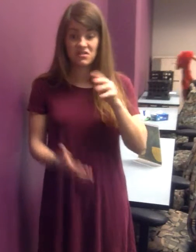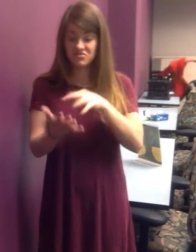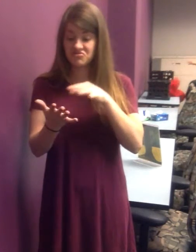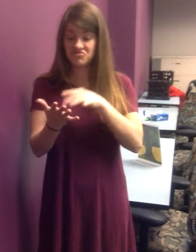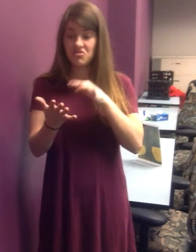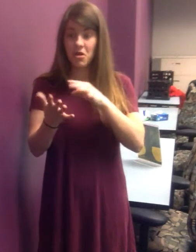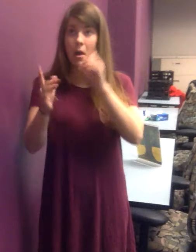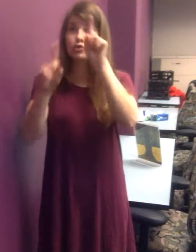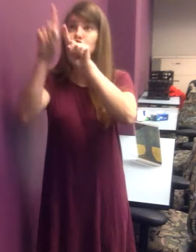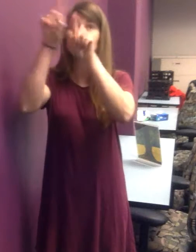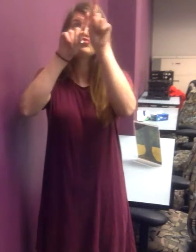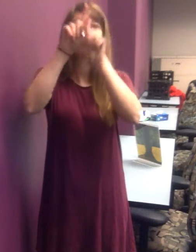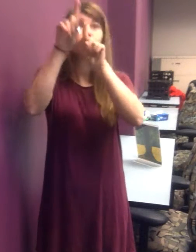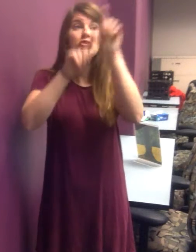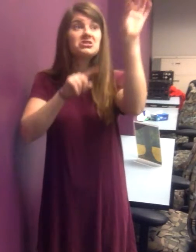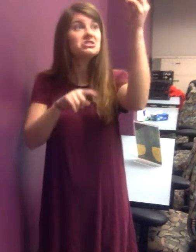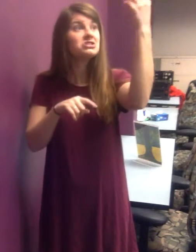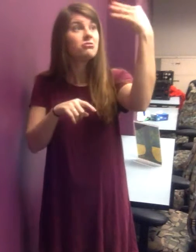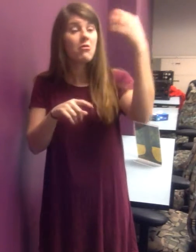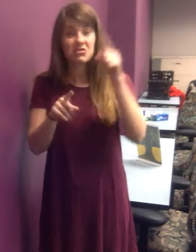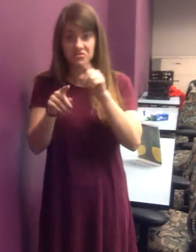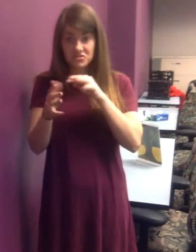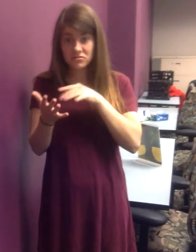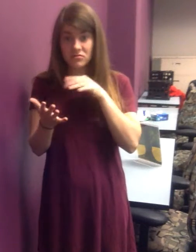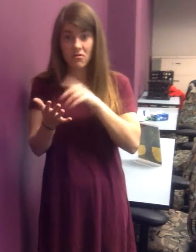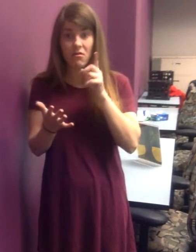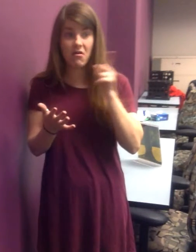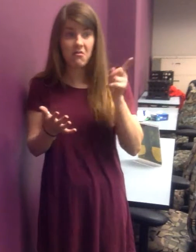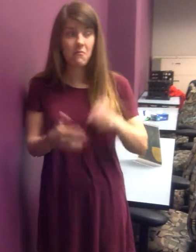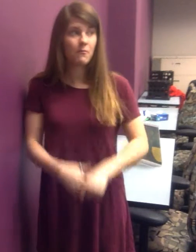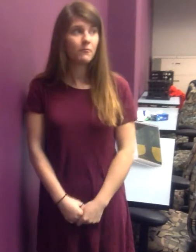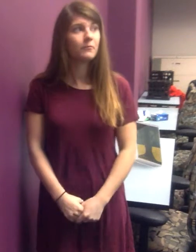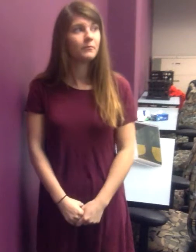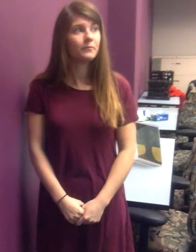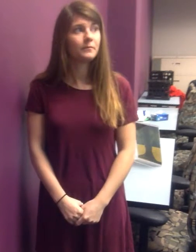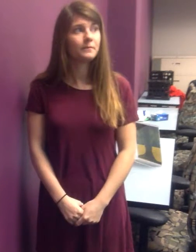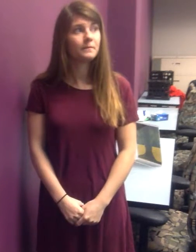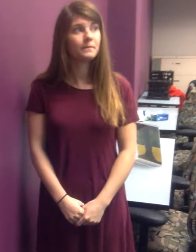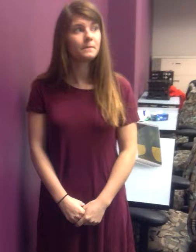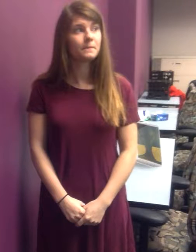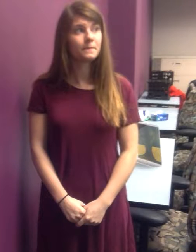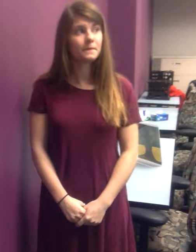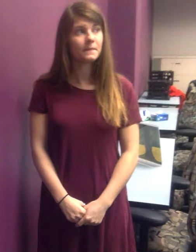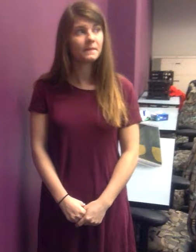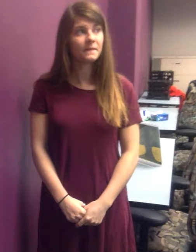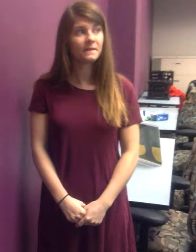of transport. Anything from the tropics of the Arctic. They cannot fit northern hemisphere and southern. And Fred Singer, the